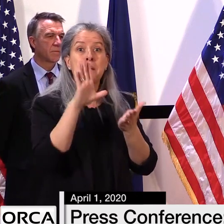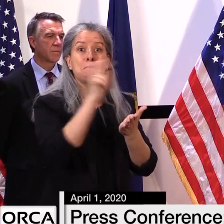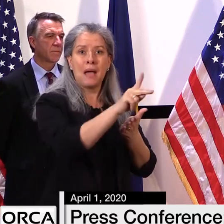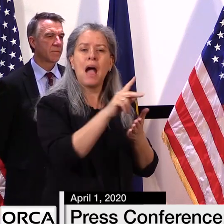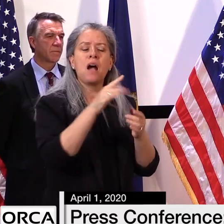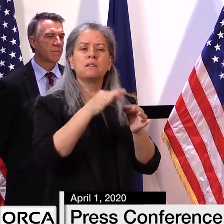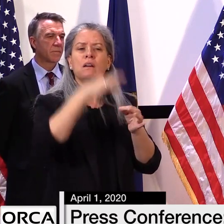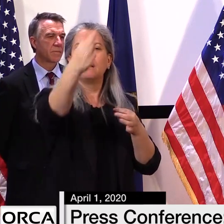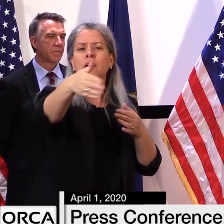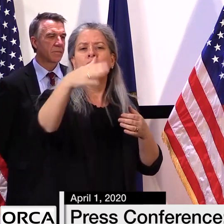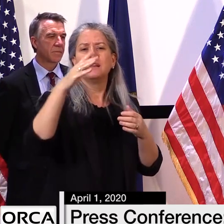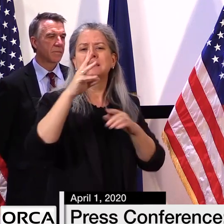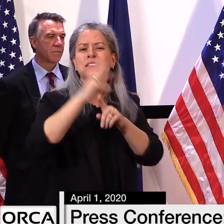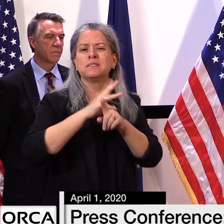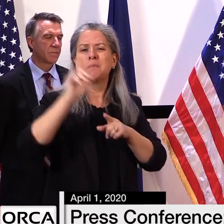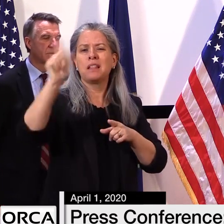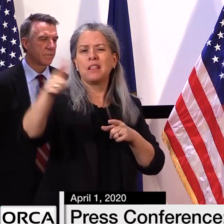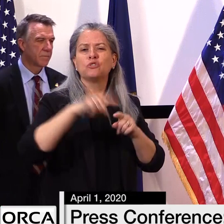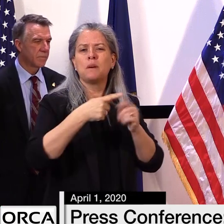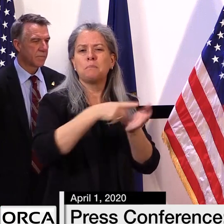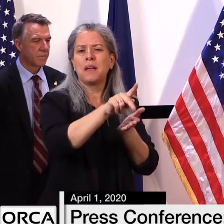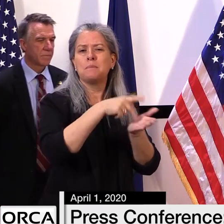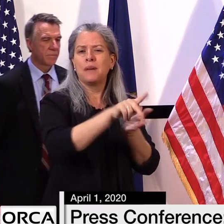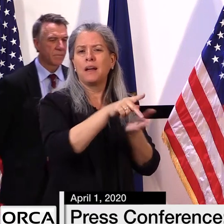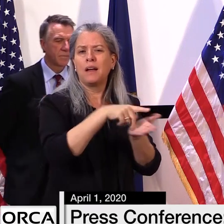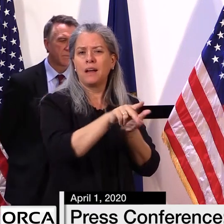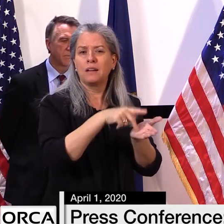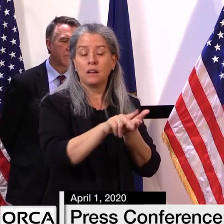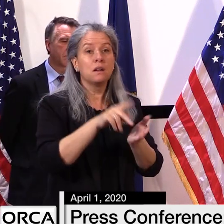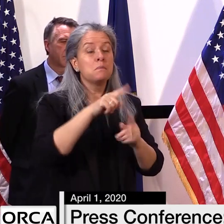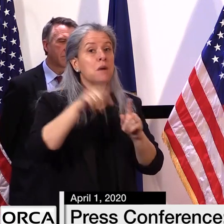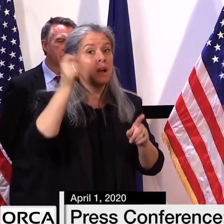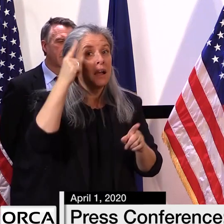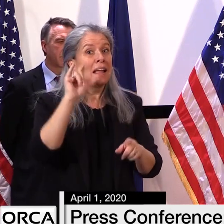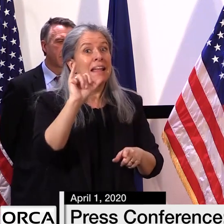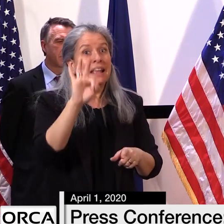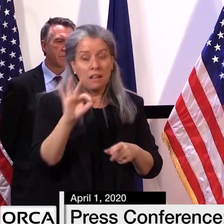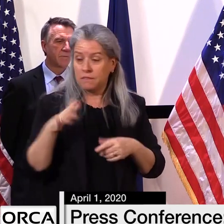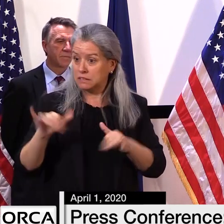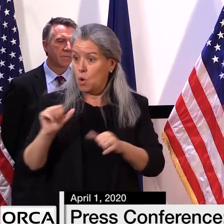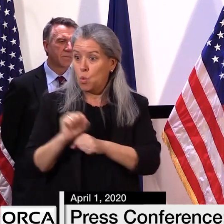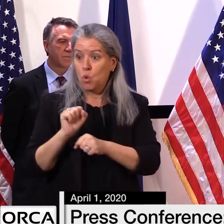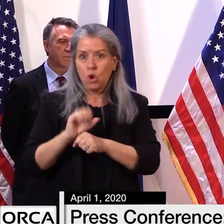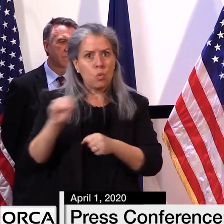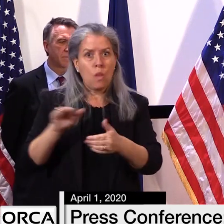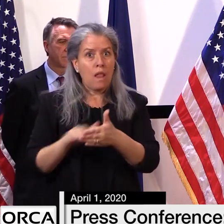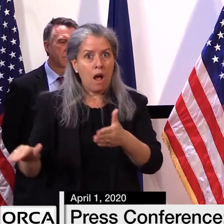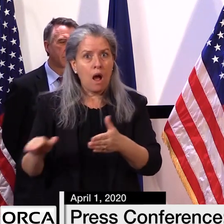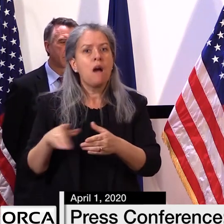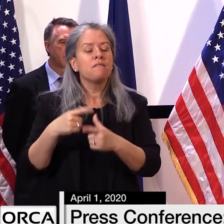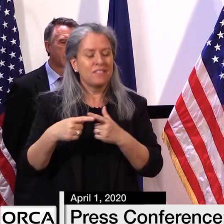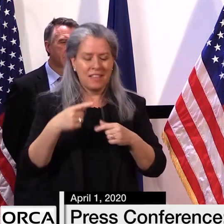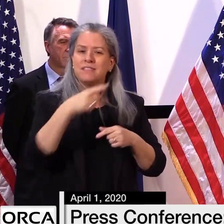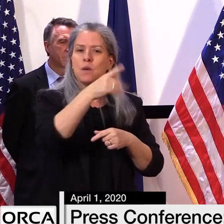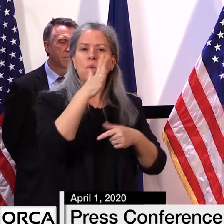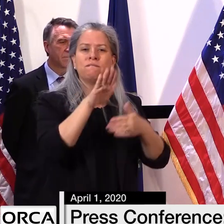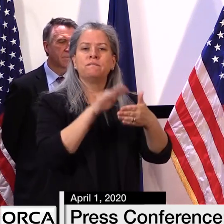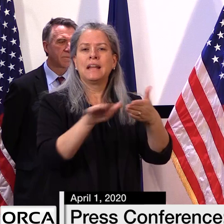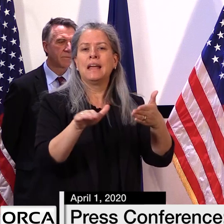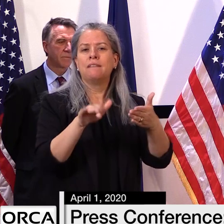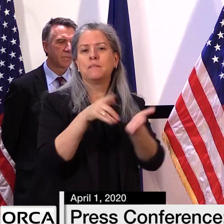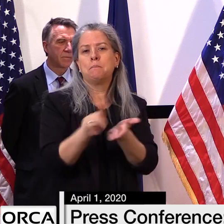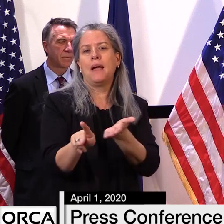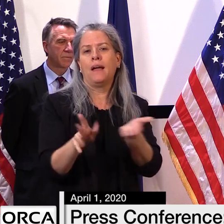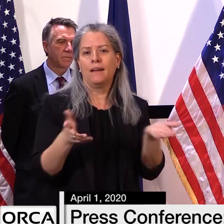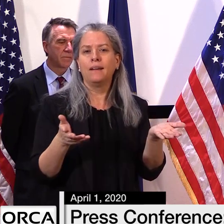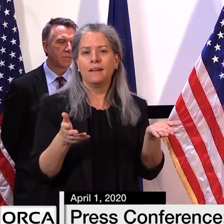are able to maintain their workforce, the SBA will forgive the first 8 weeks of payroll. This is a